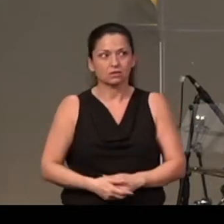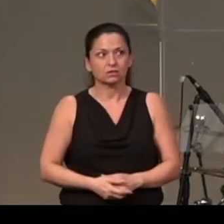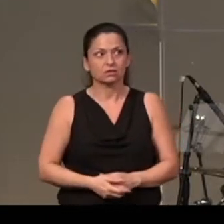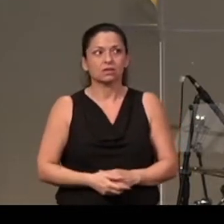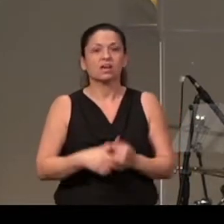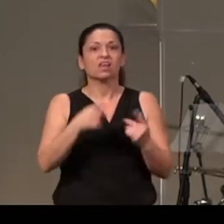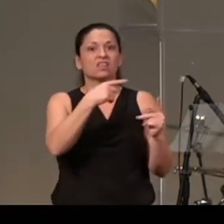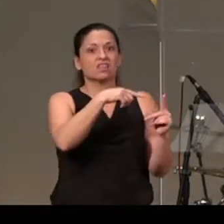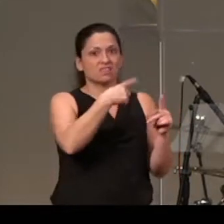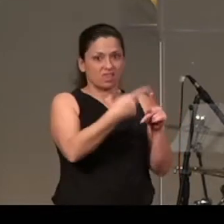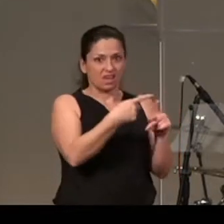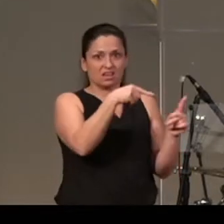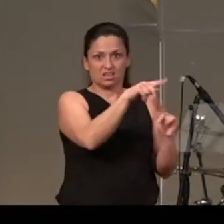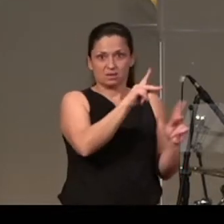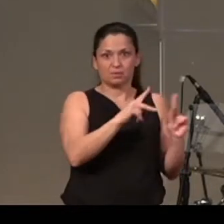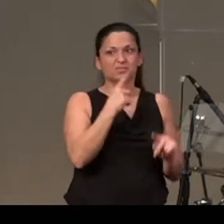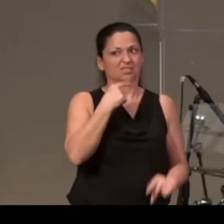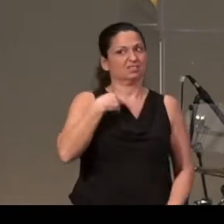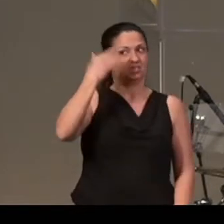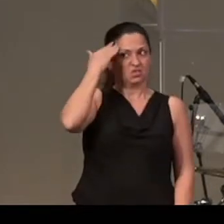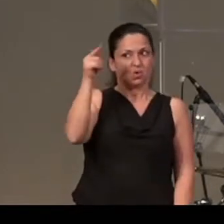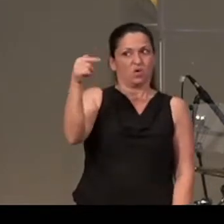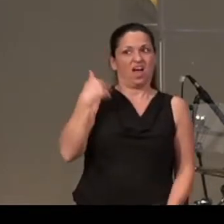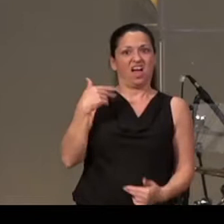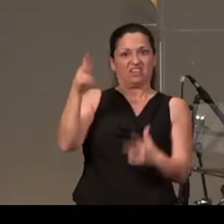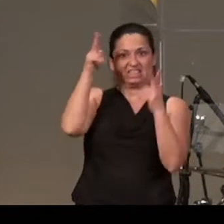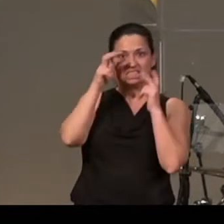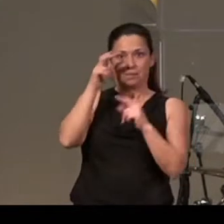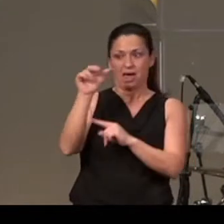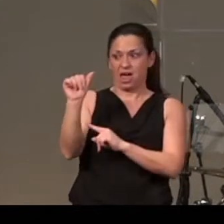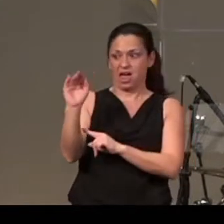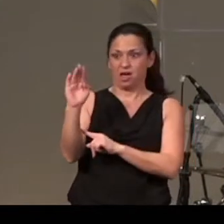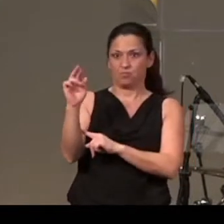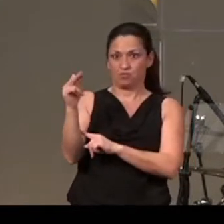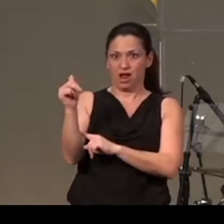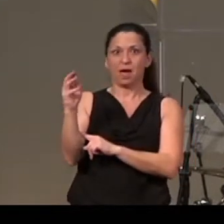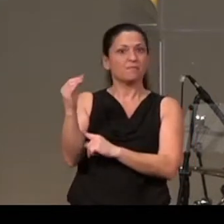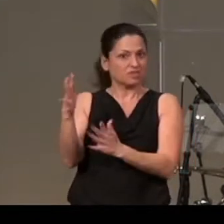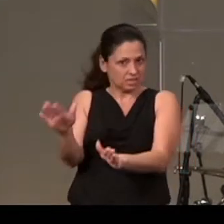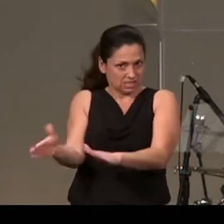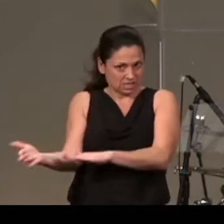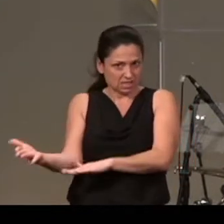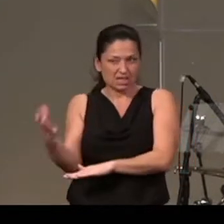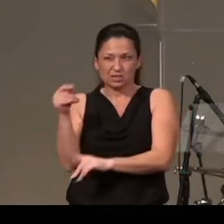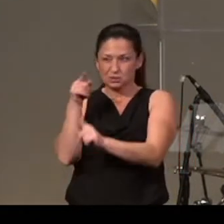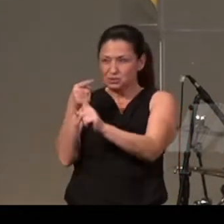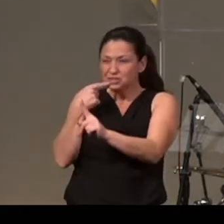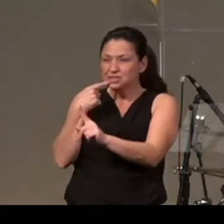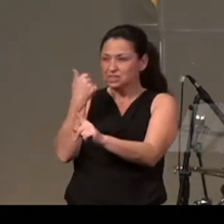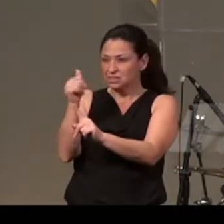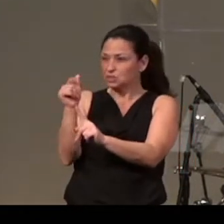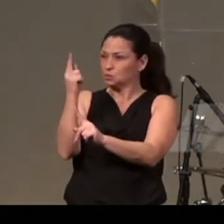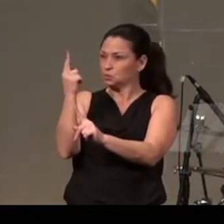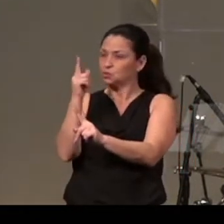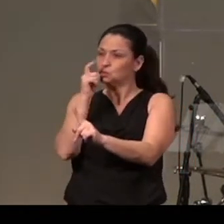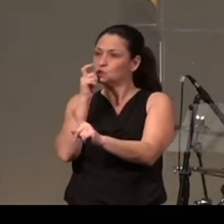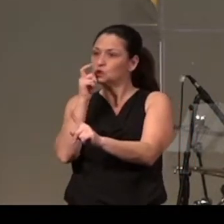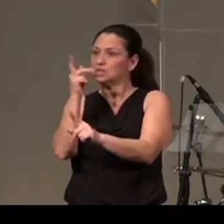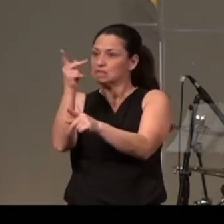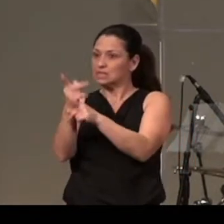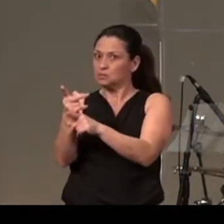demon. Abraham died, and the prophets also, and you say, if anyone keeps my word, he will never taste of